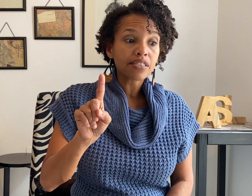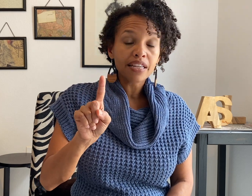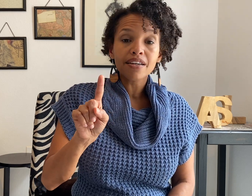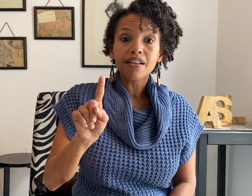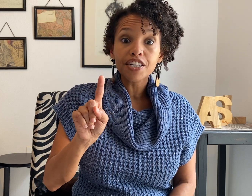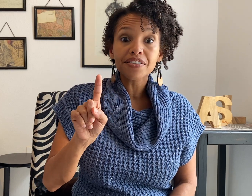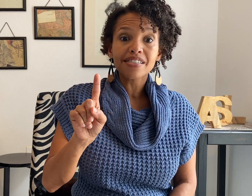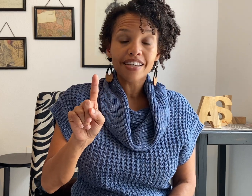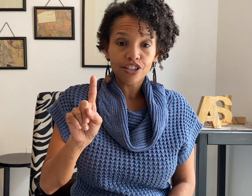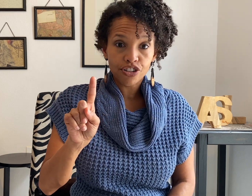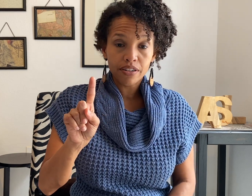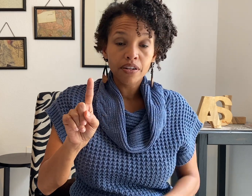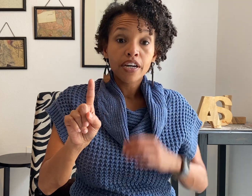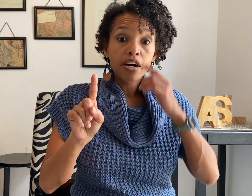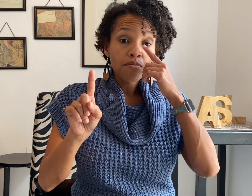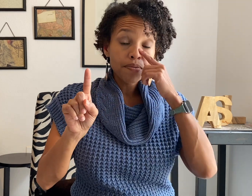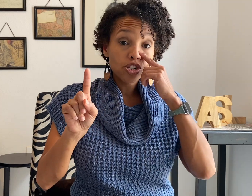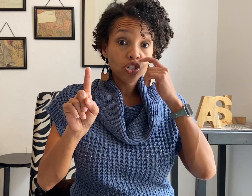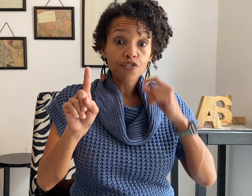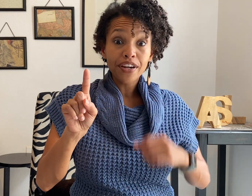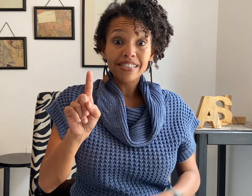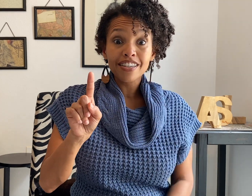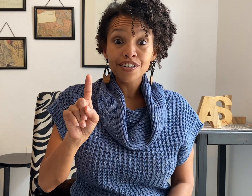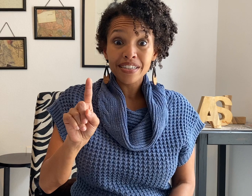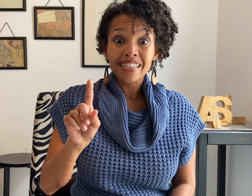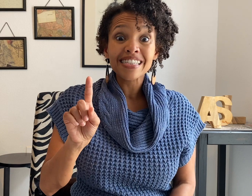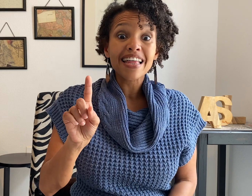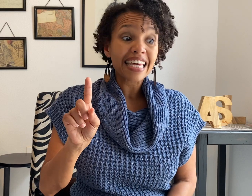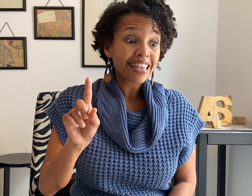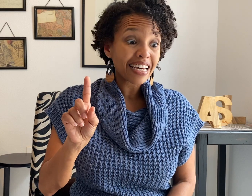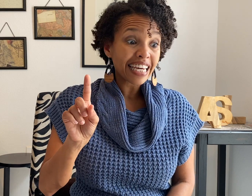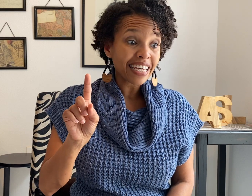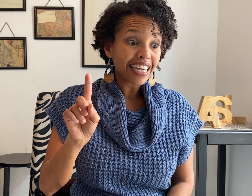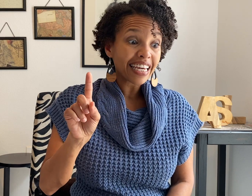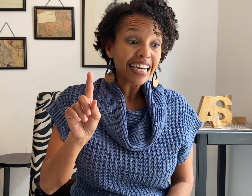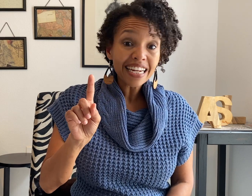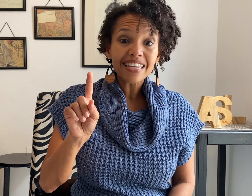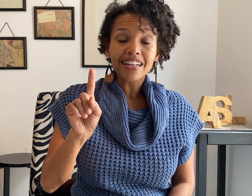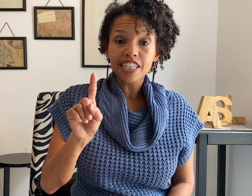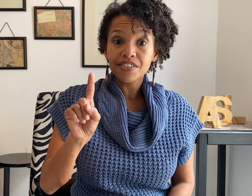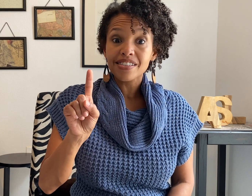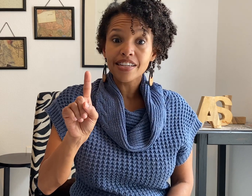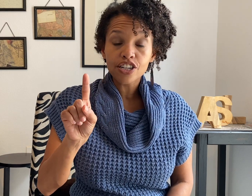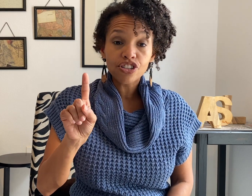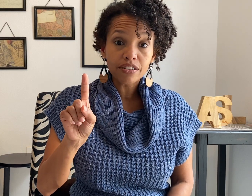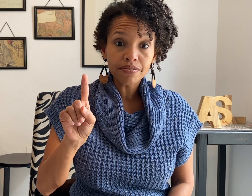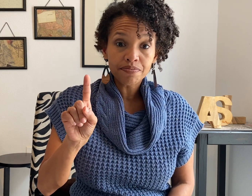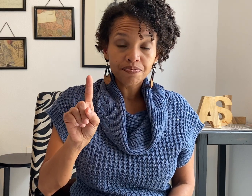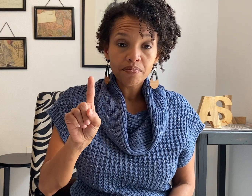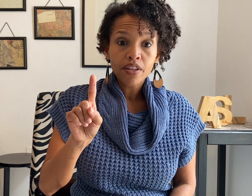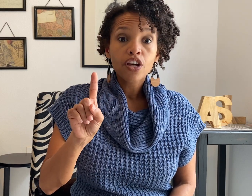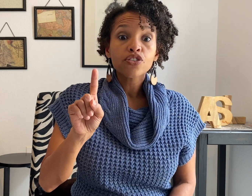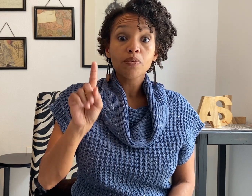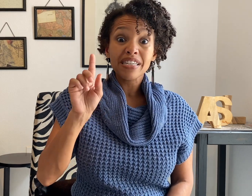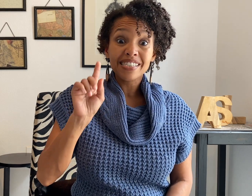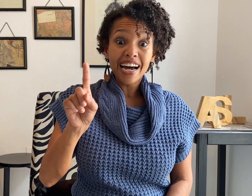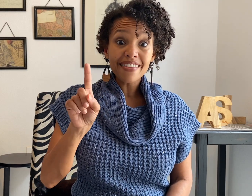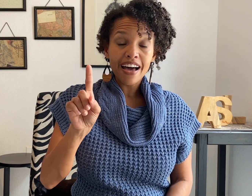the clearance section. Prepositional phrase here is in the clearance section. So I'm going to sign that